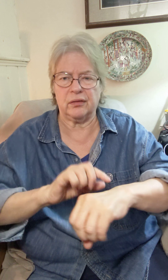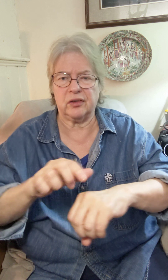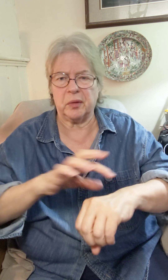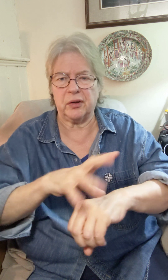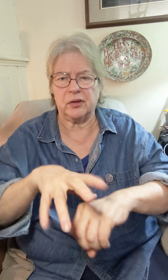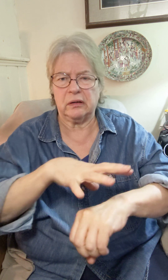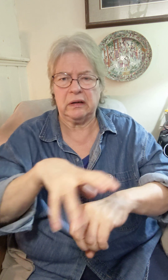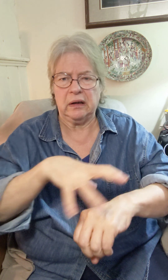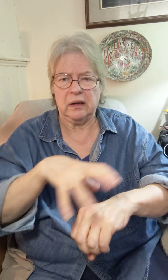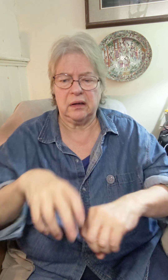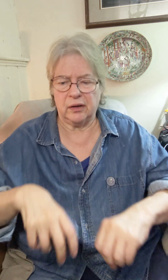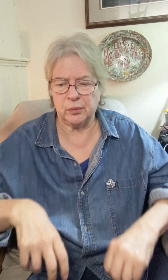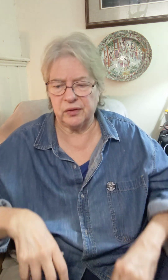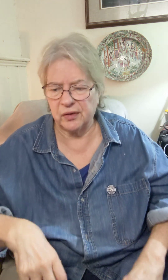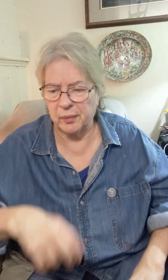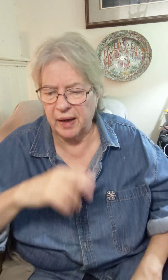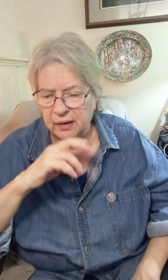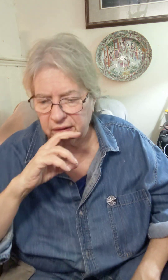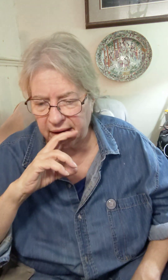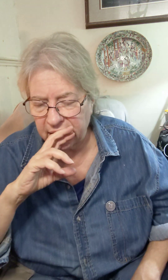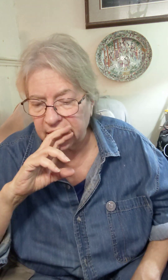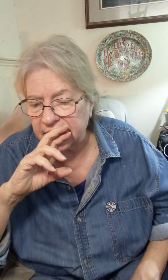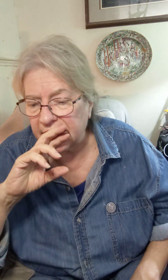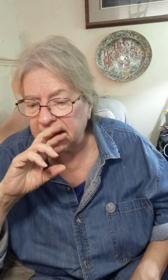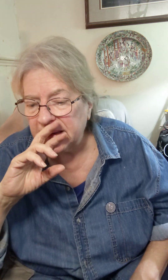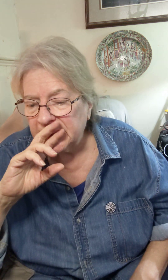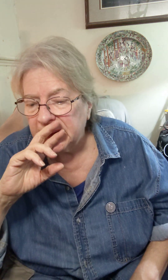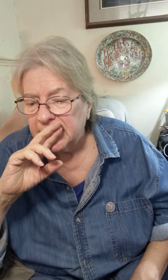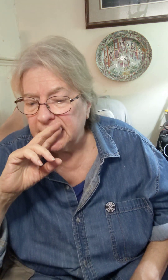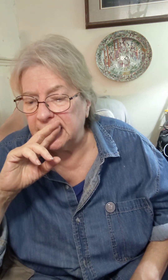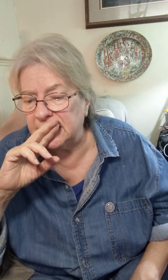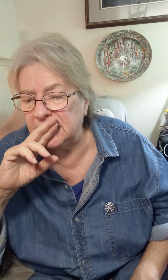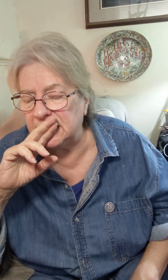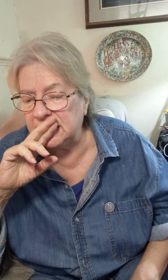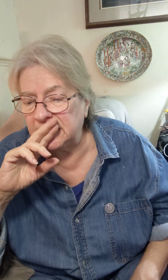some other ones on the back of the hand like that.